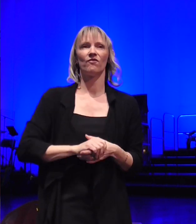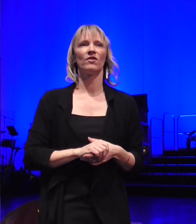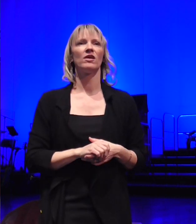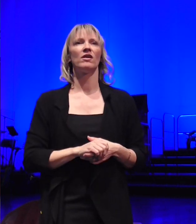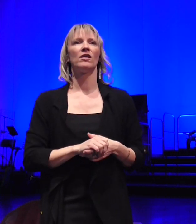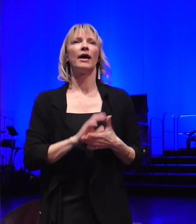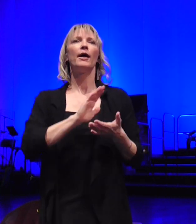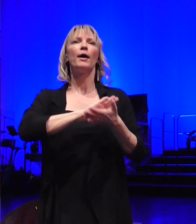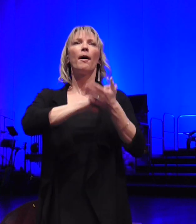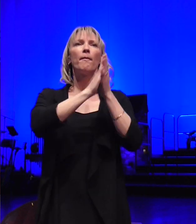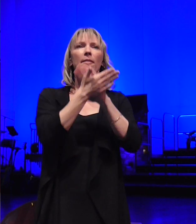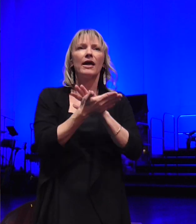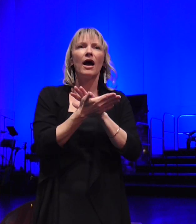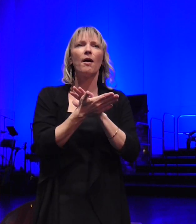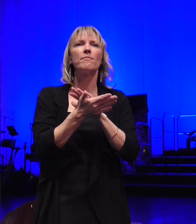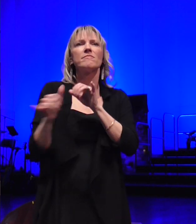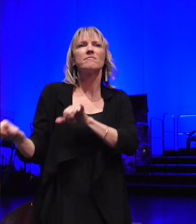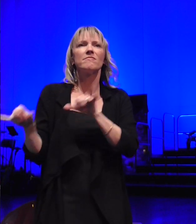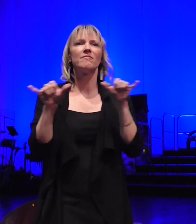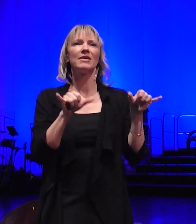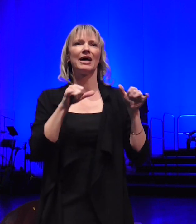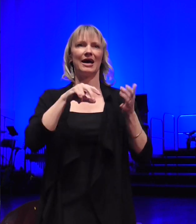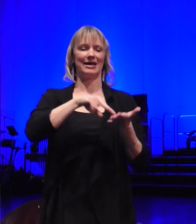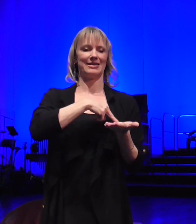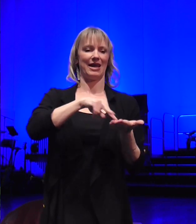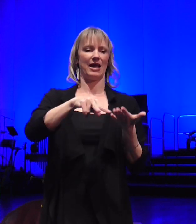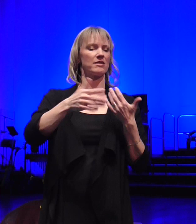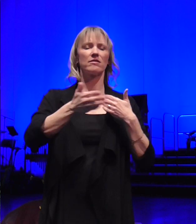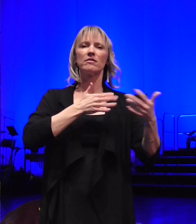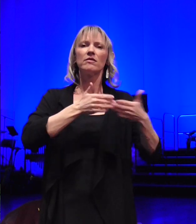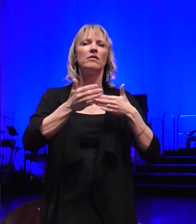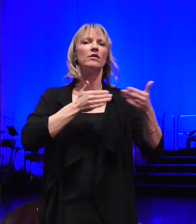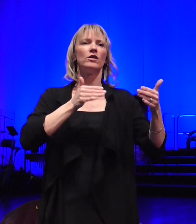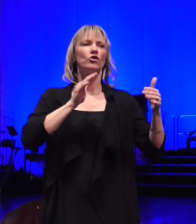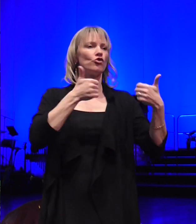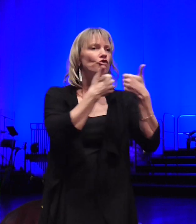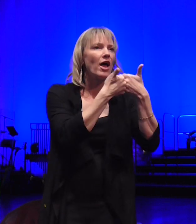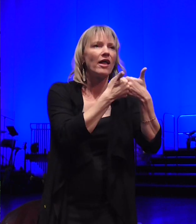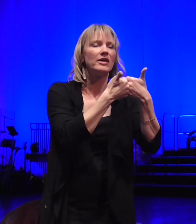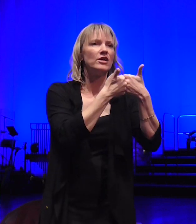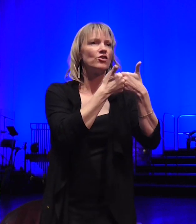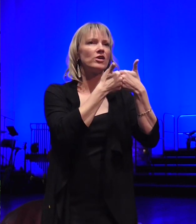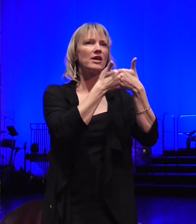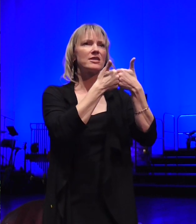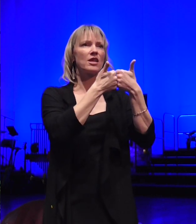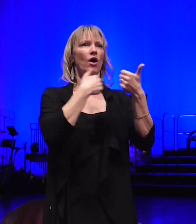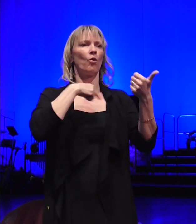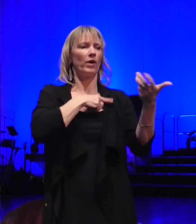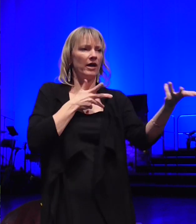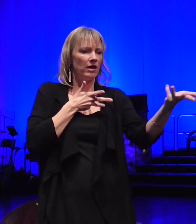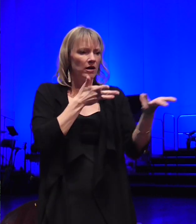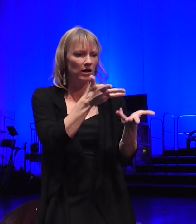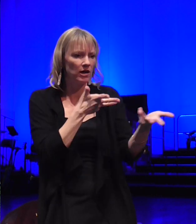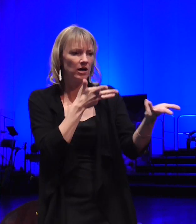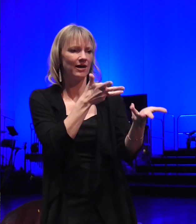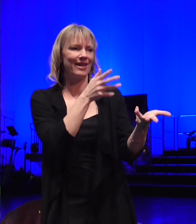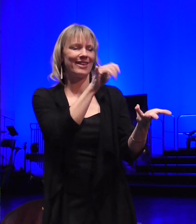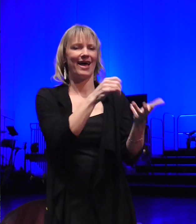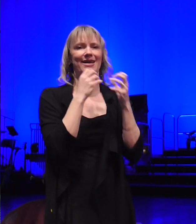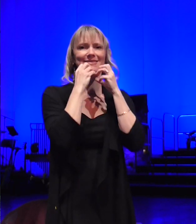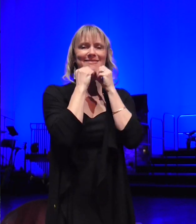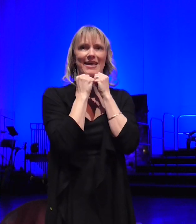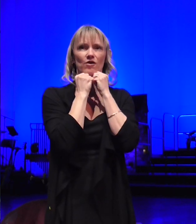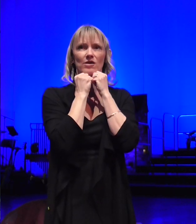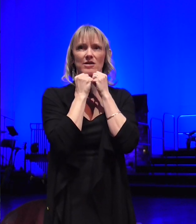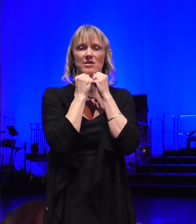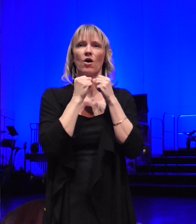It becomes almost like a dance, even in the midst of challenges in our lives. We dance with this sacredness. We